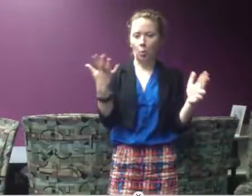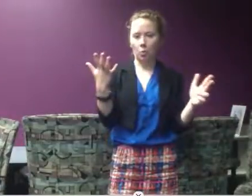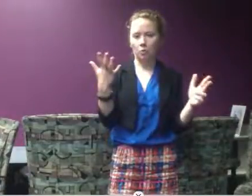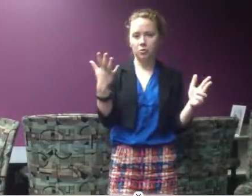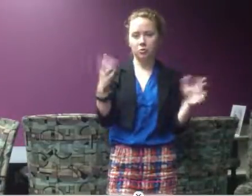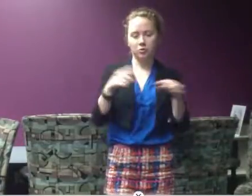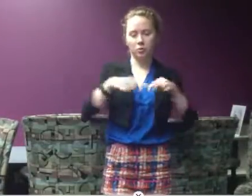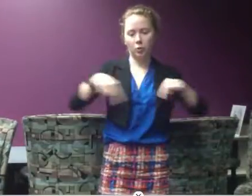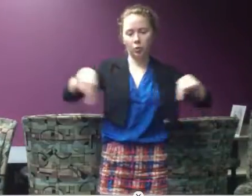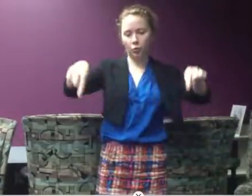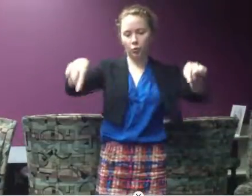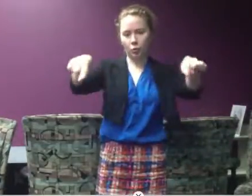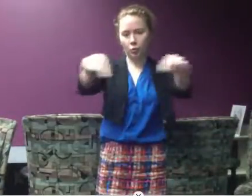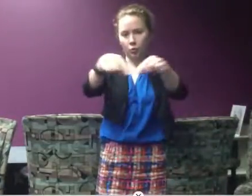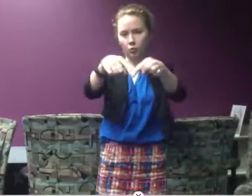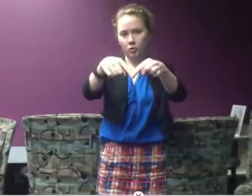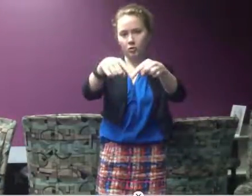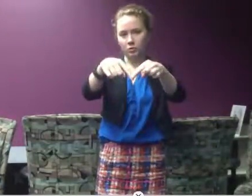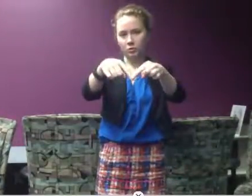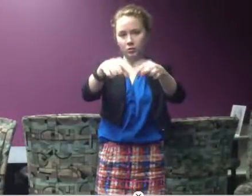three things,